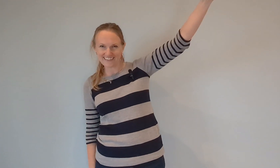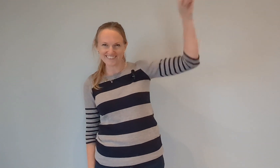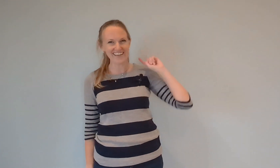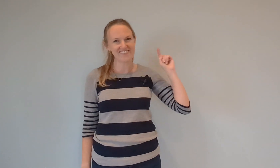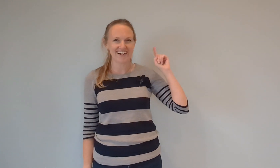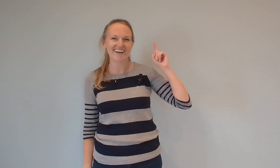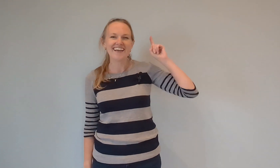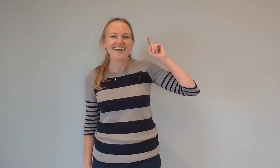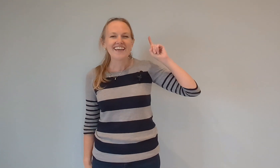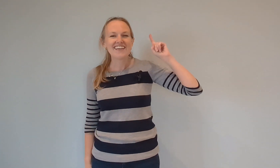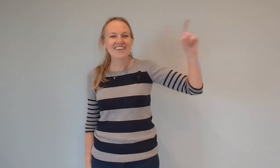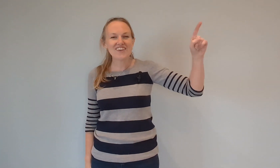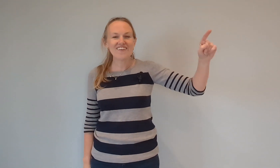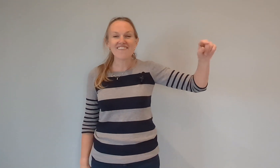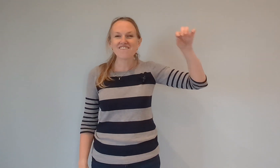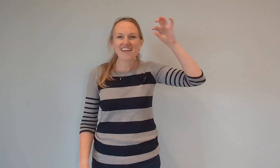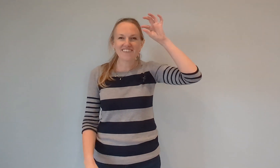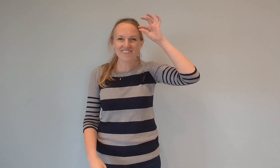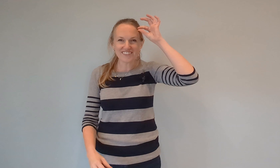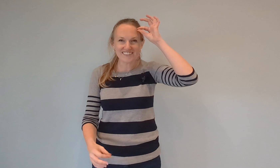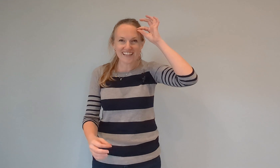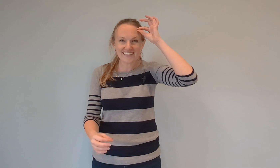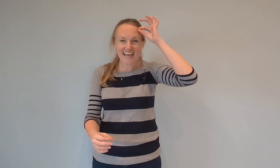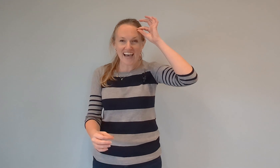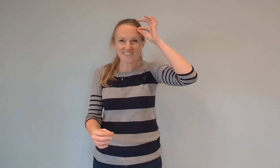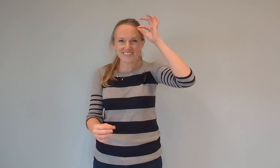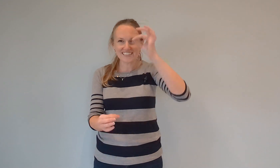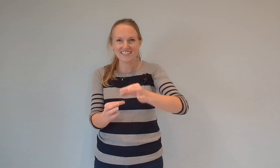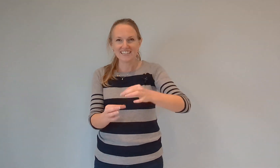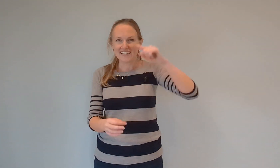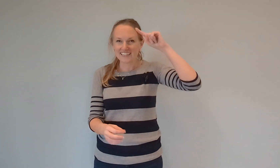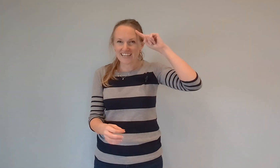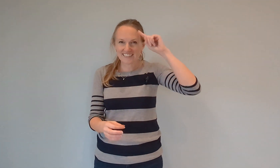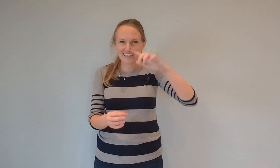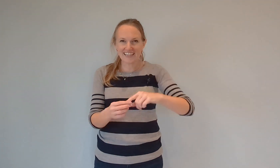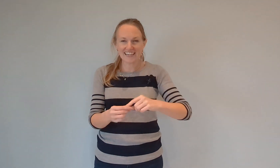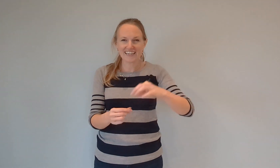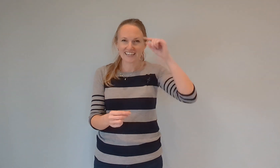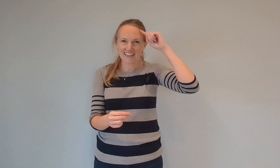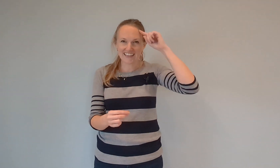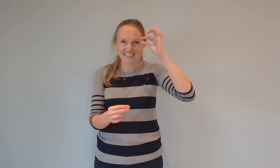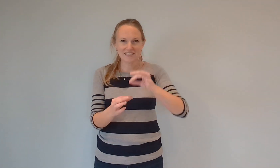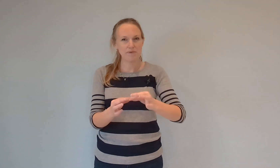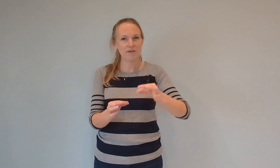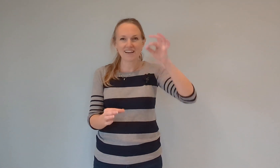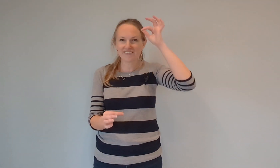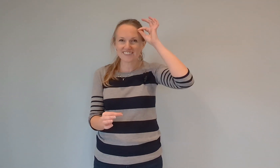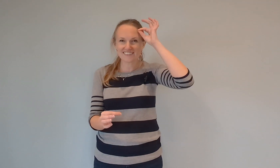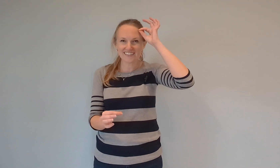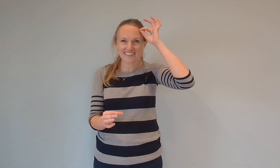goes way up there. You are faithful. So that's F's. It's actually like this, but when I first learned it, I